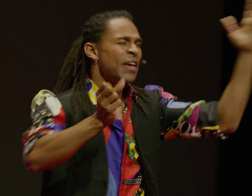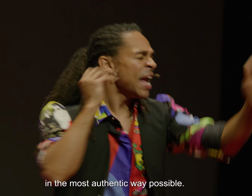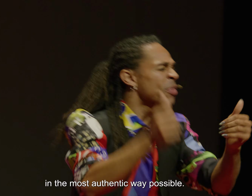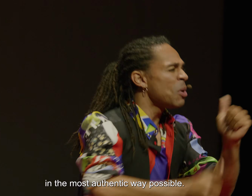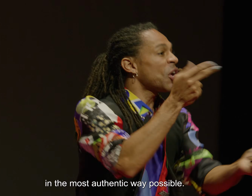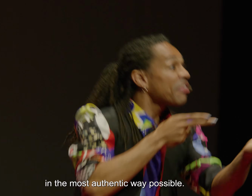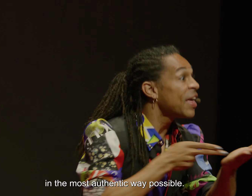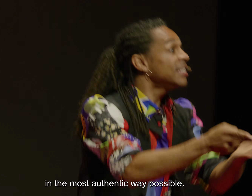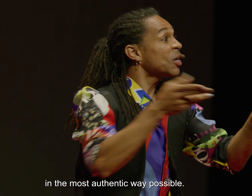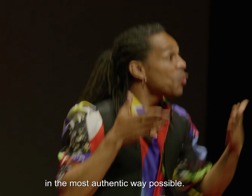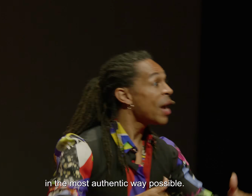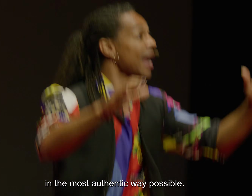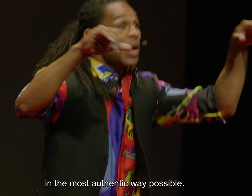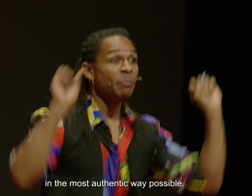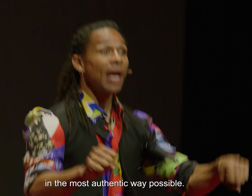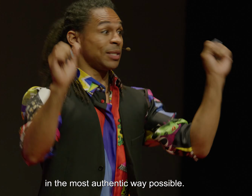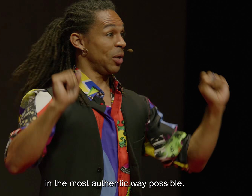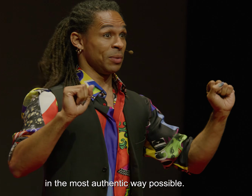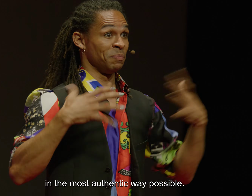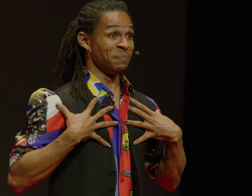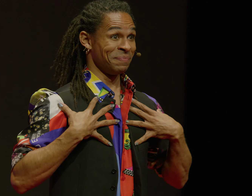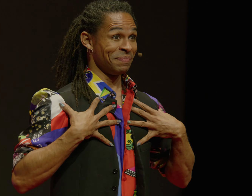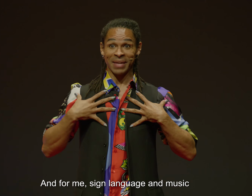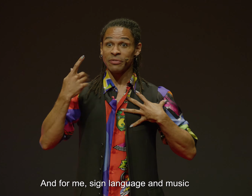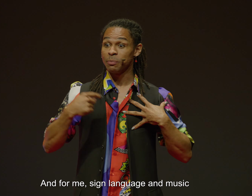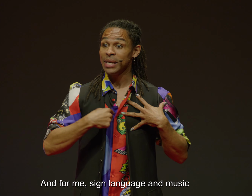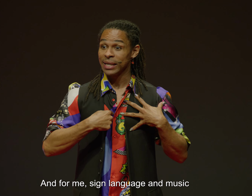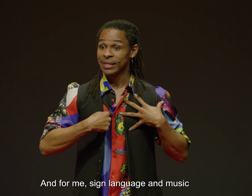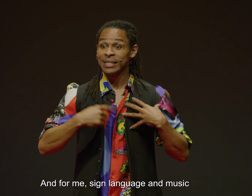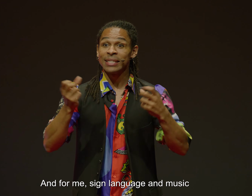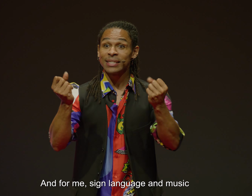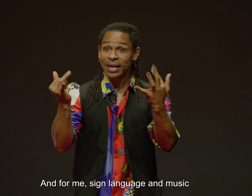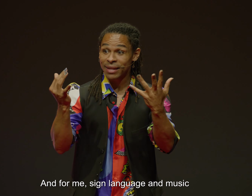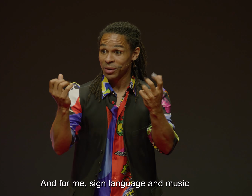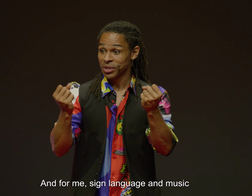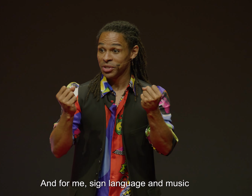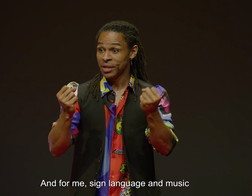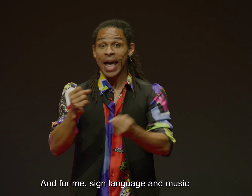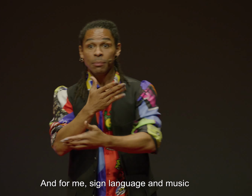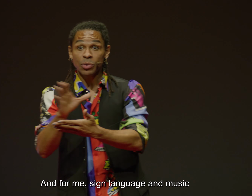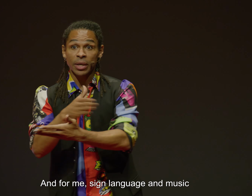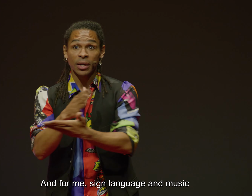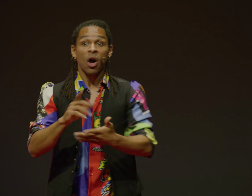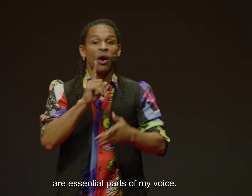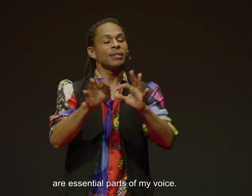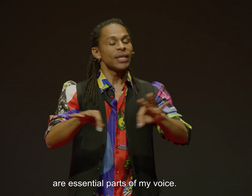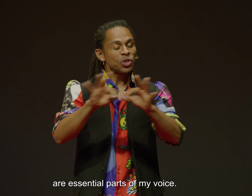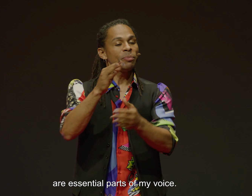in the most authentic way possible. And for me, sign language and music are essential